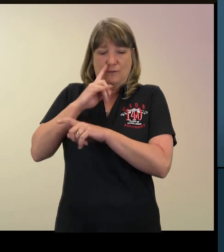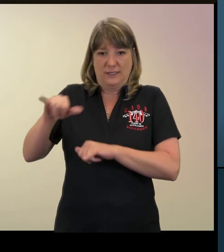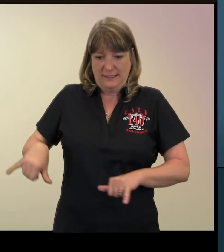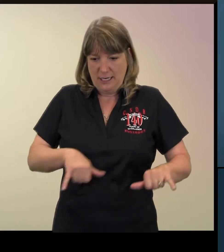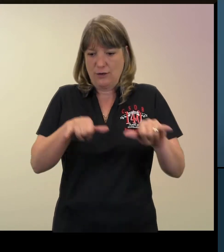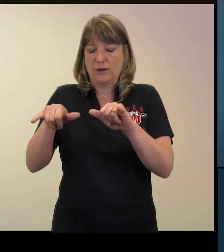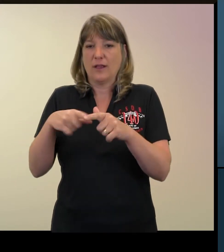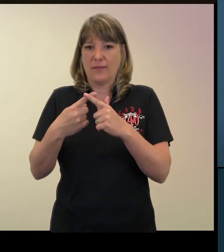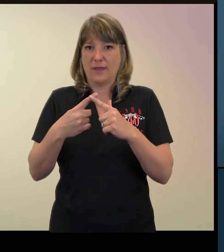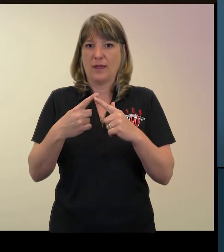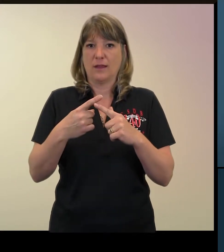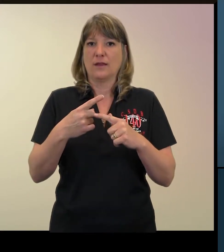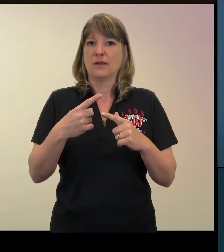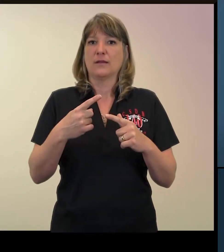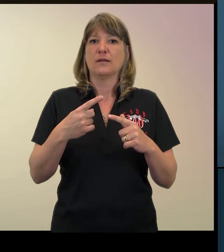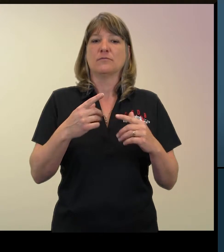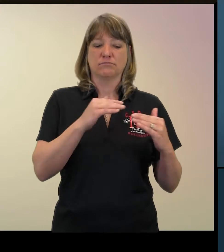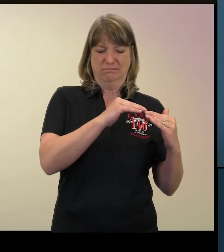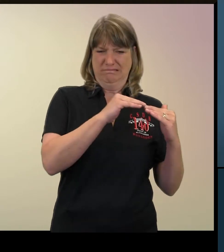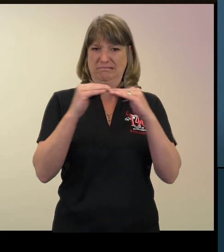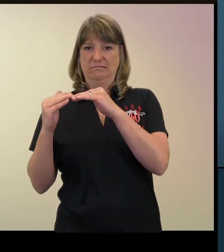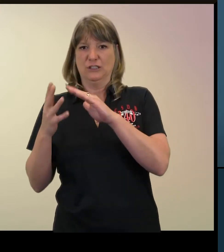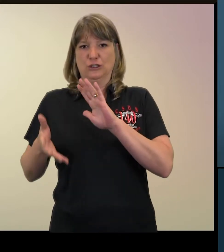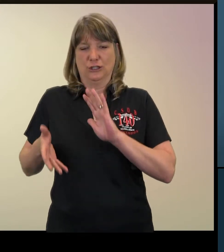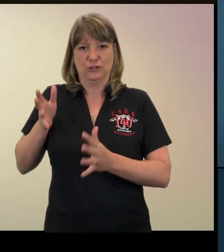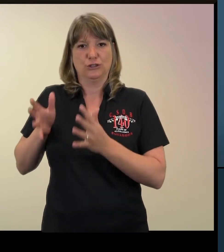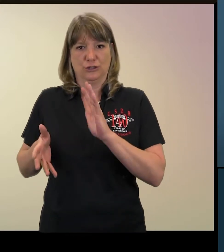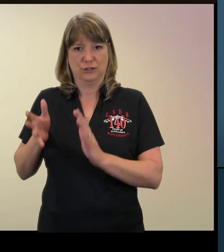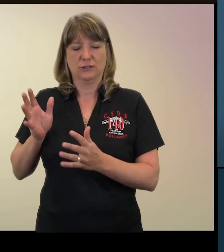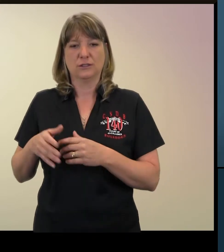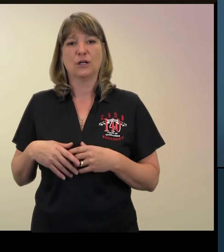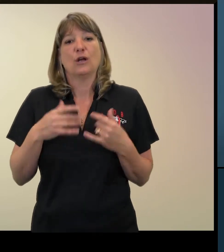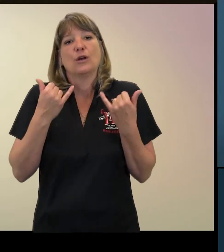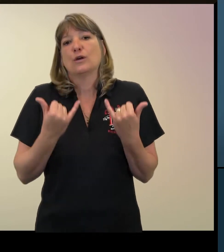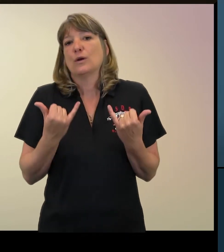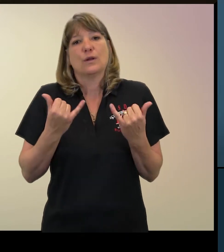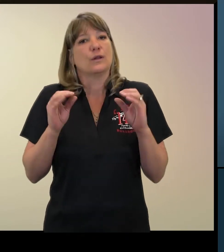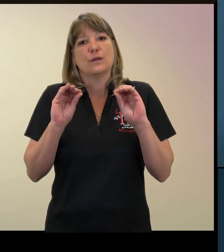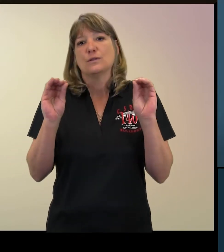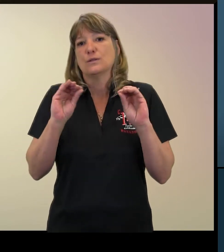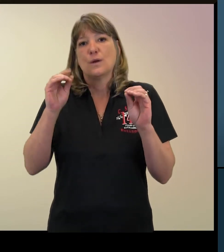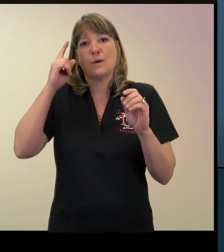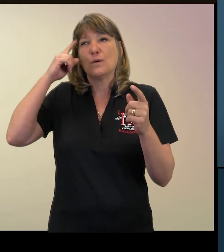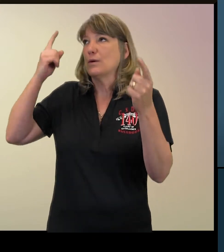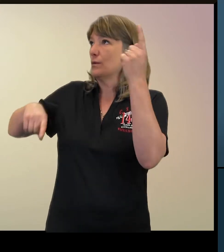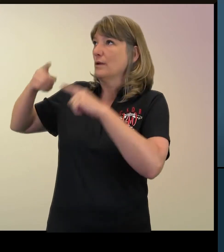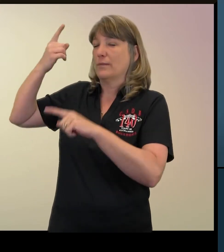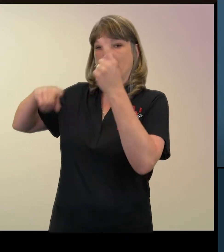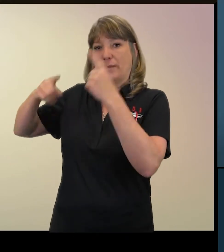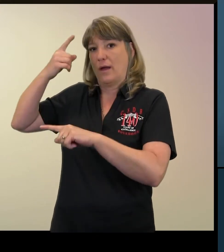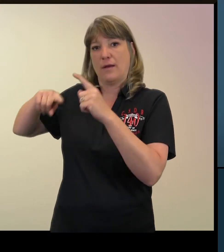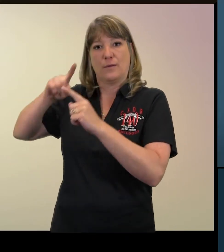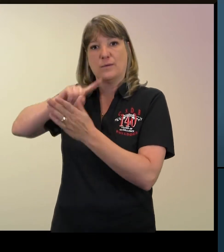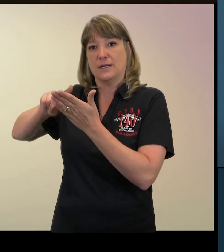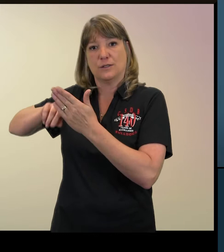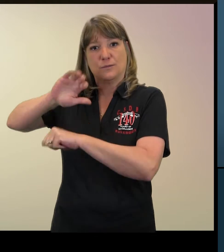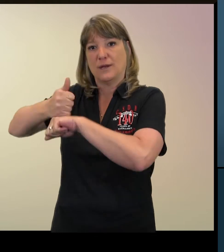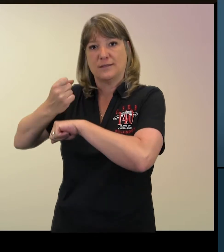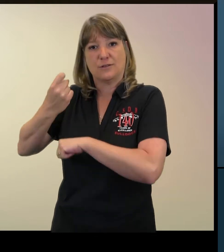is used in a standardized way, are considered equivalent to gestures. Currently, there's no agreed upon